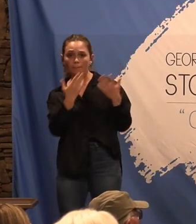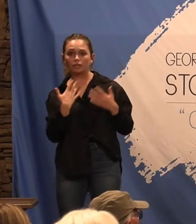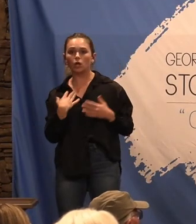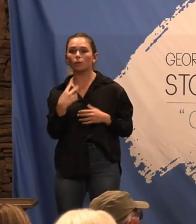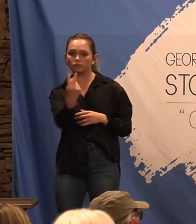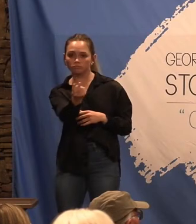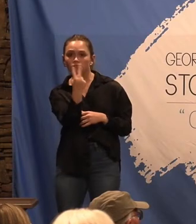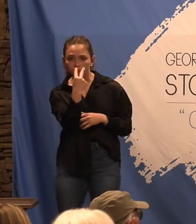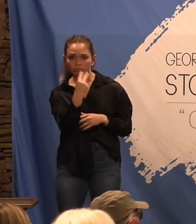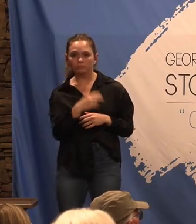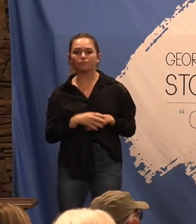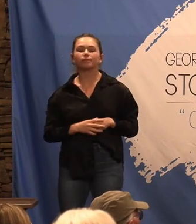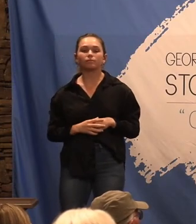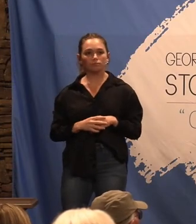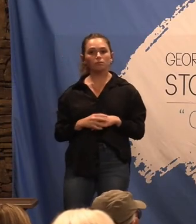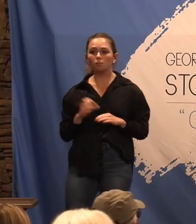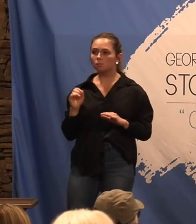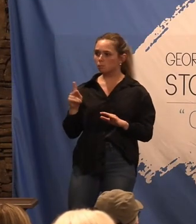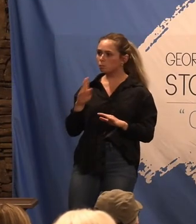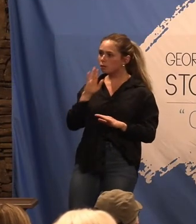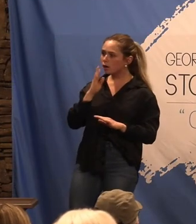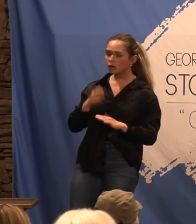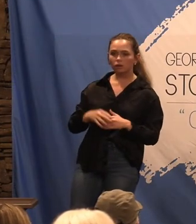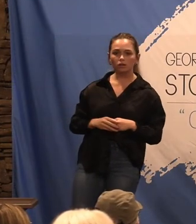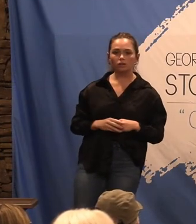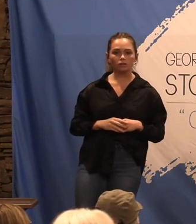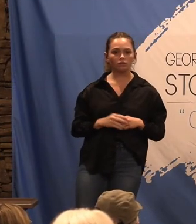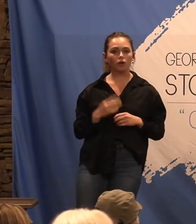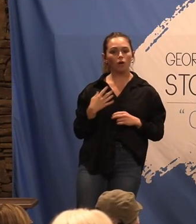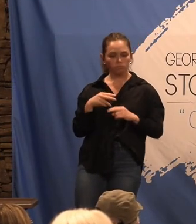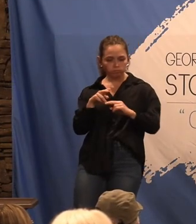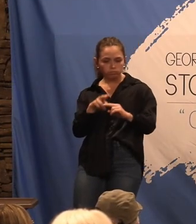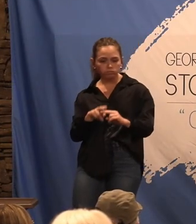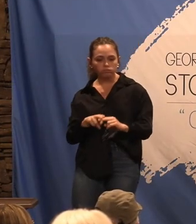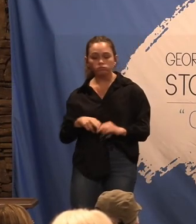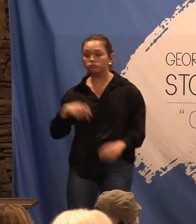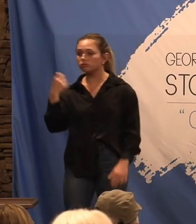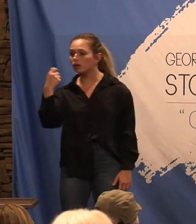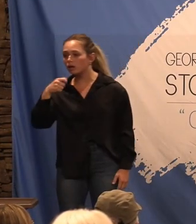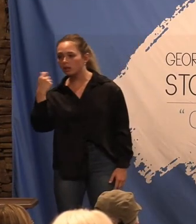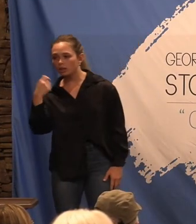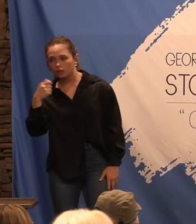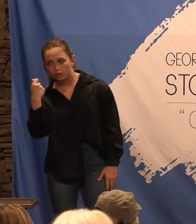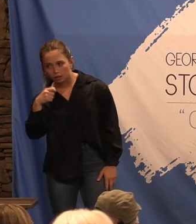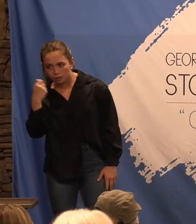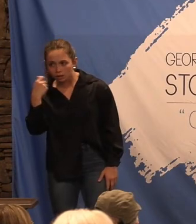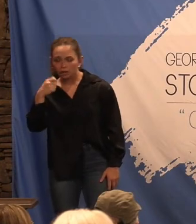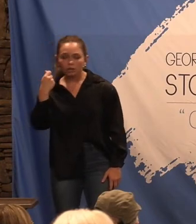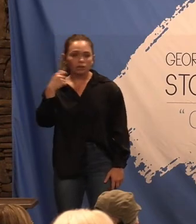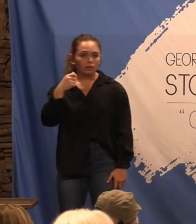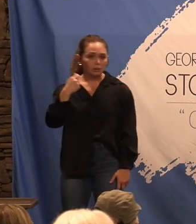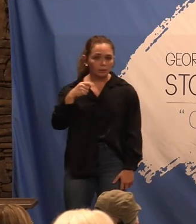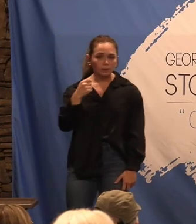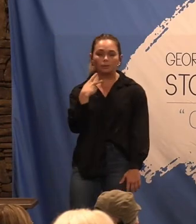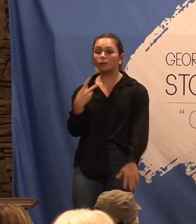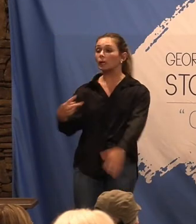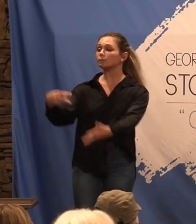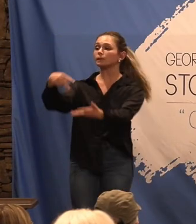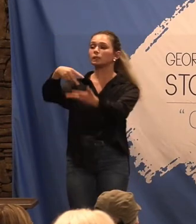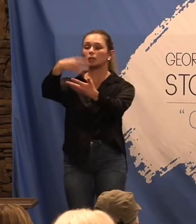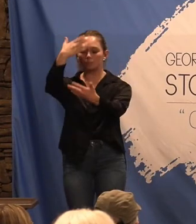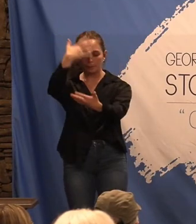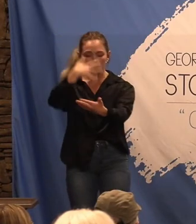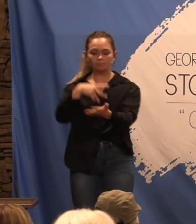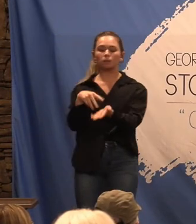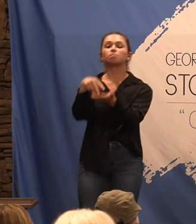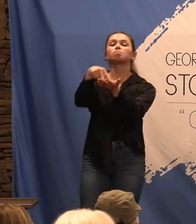he's looking at me. I said, all right. So we were sitting there running them fans. And then the preacher got up and he got to going